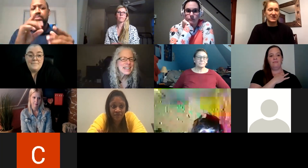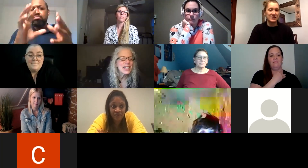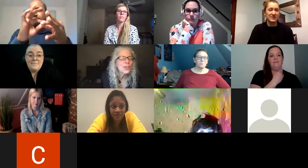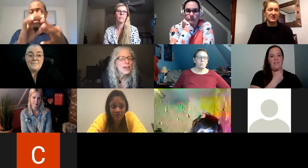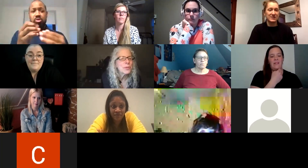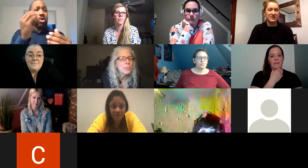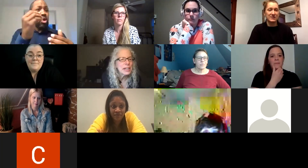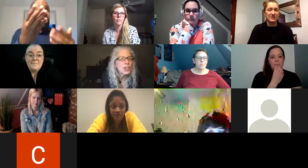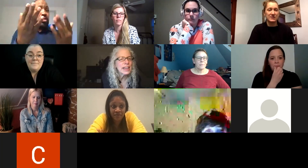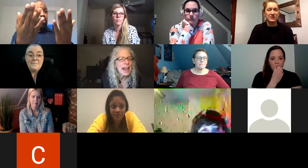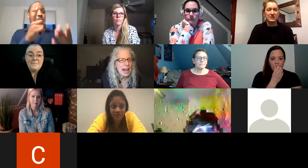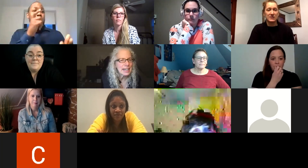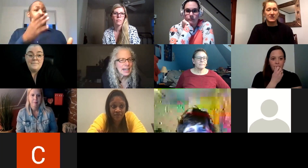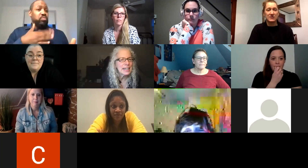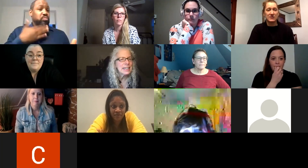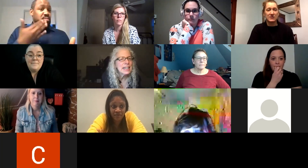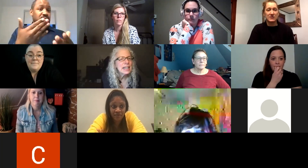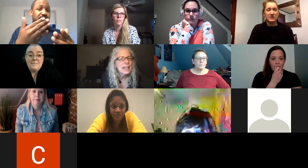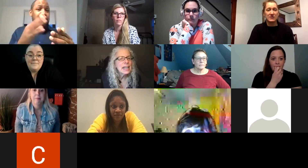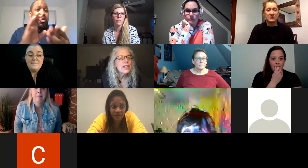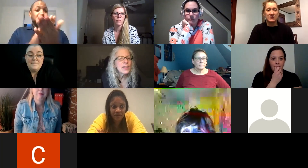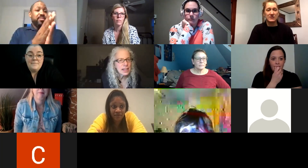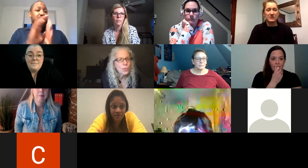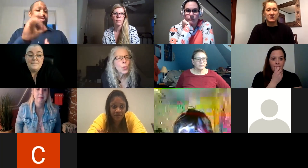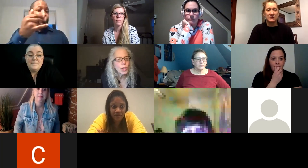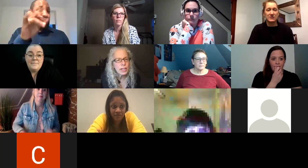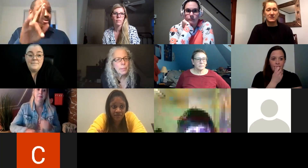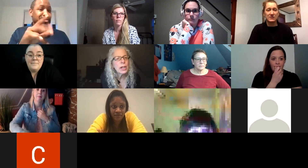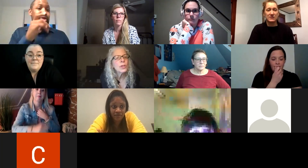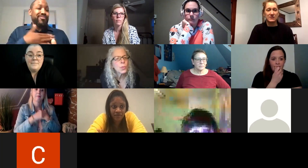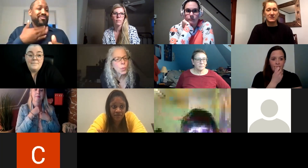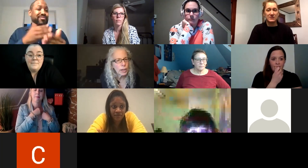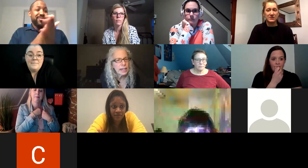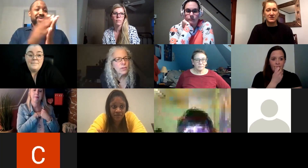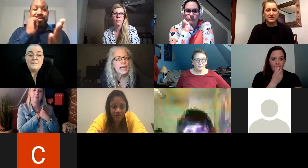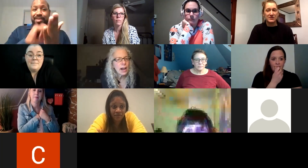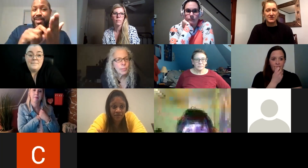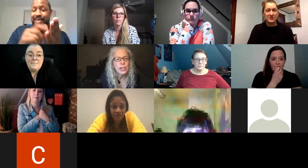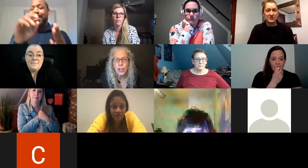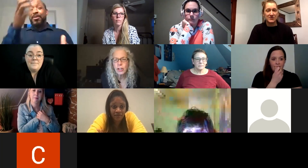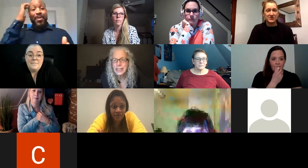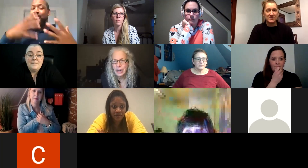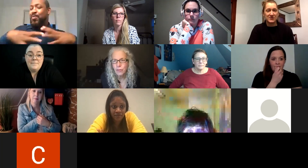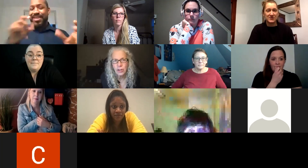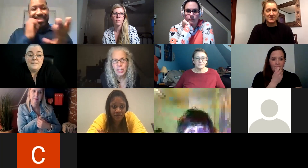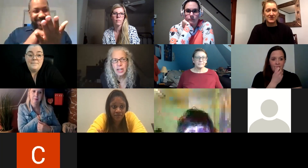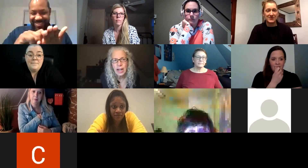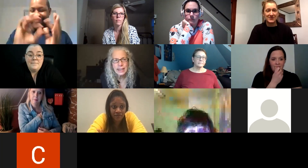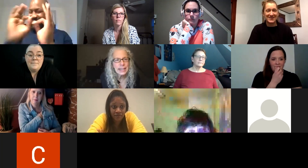you, Rain, for mentioning that. And if there were somebody who's willing right now to be chair and secretary, I'd like to